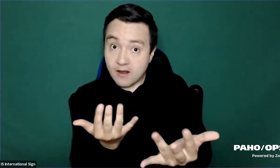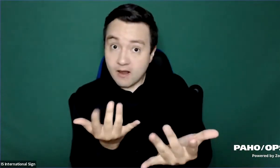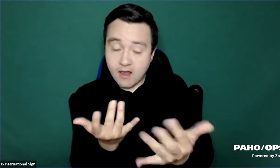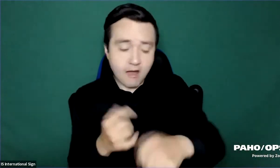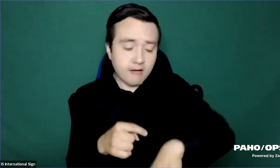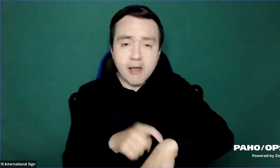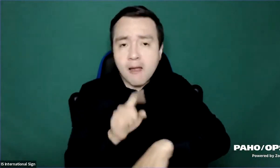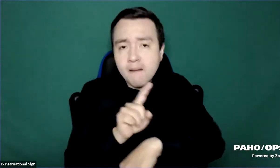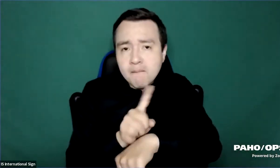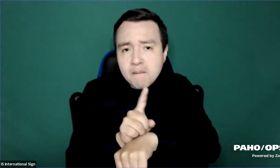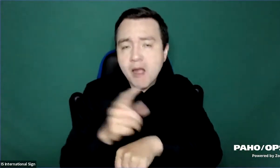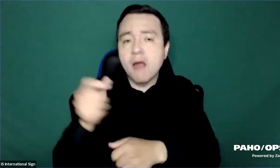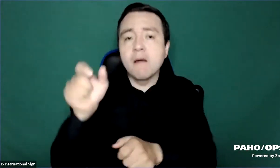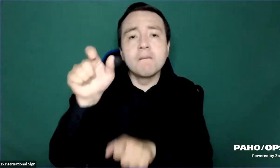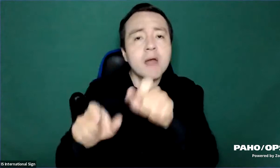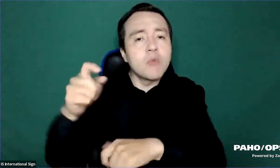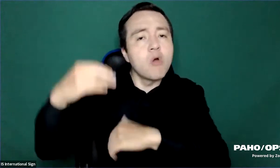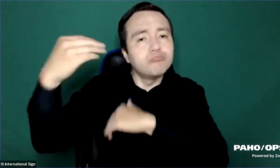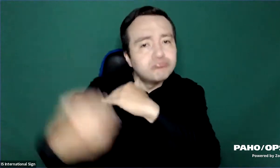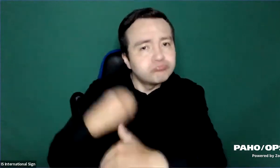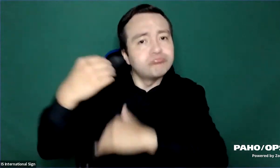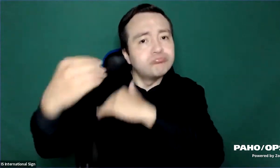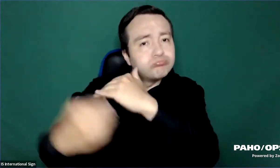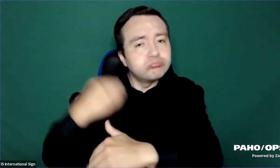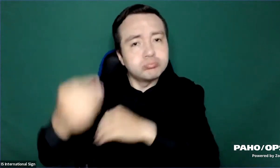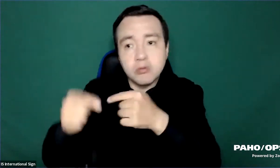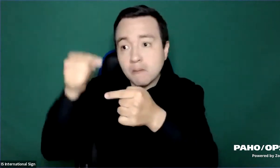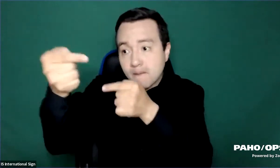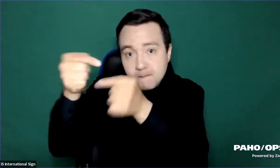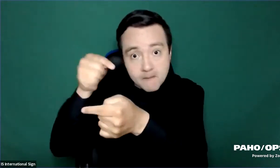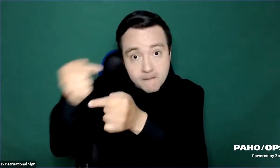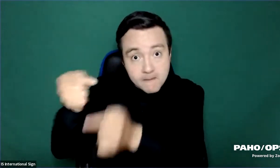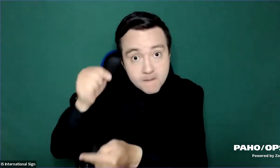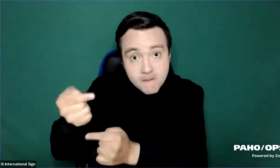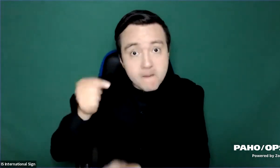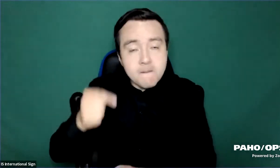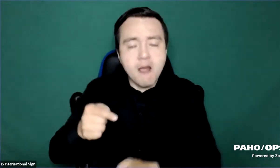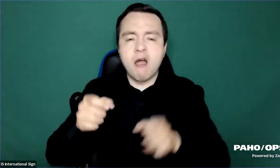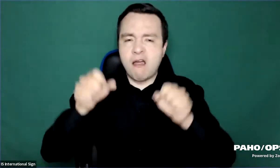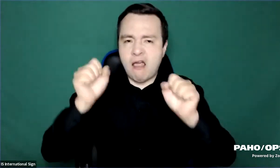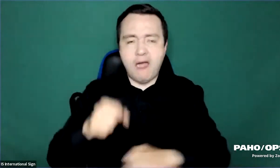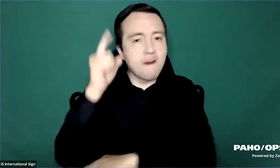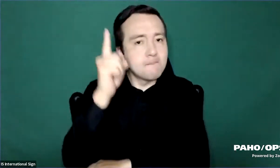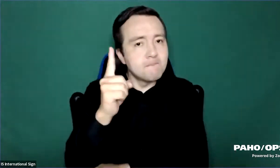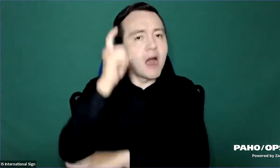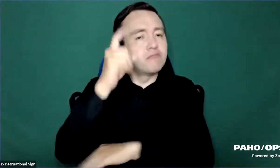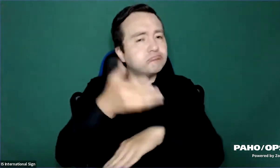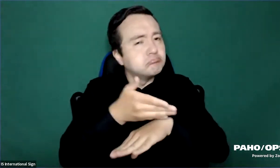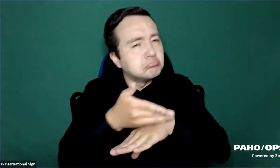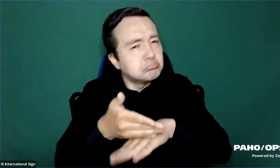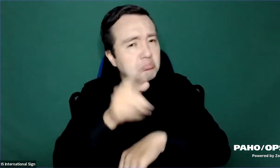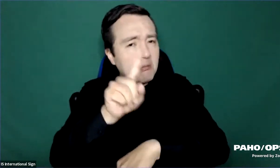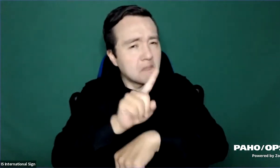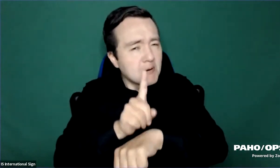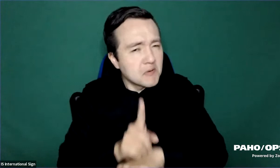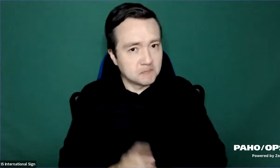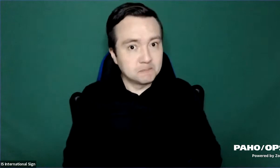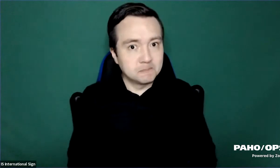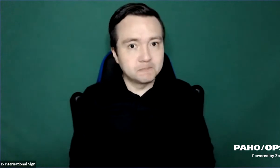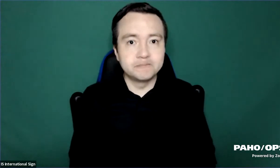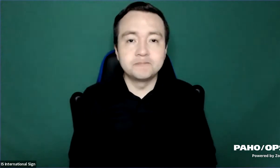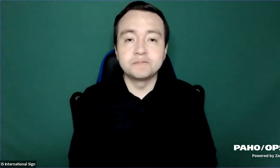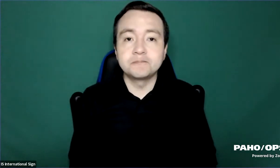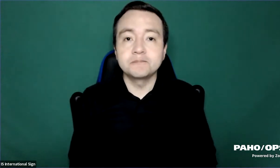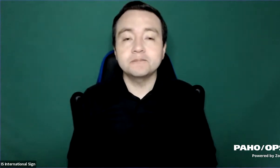And so we will commence the session in 1 or 2 more minutes time. So we will be back with you in 60